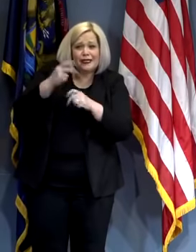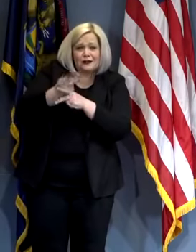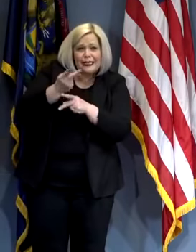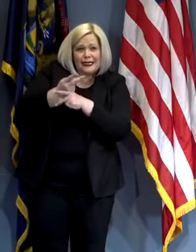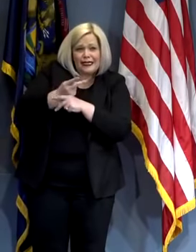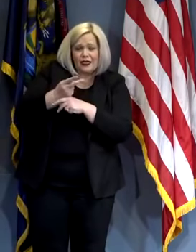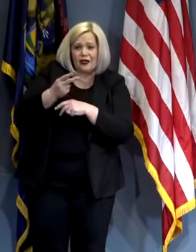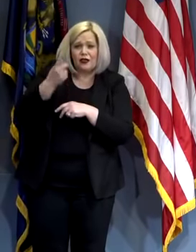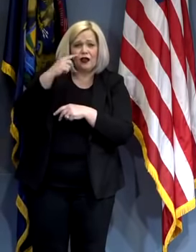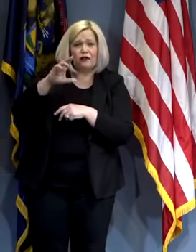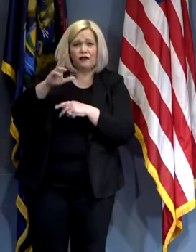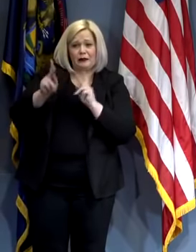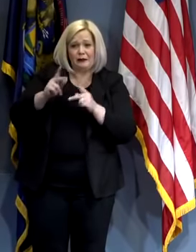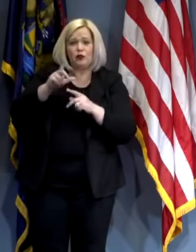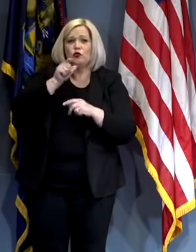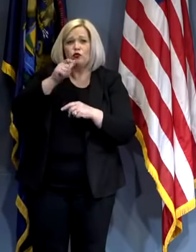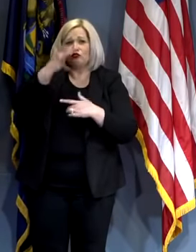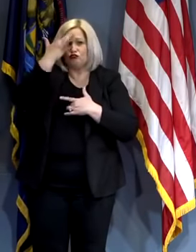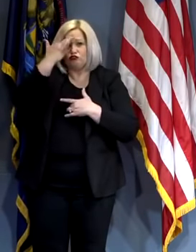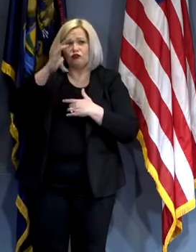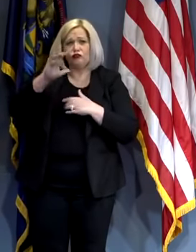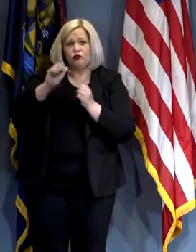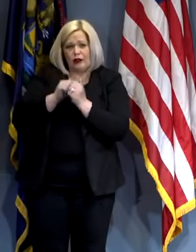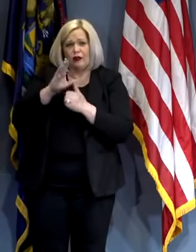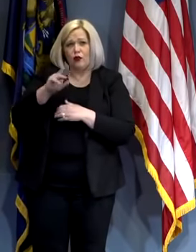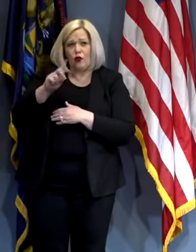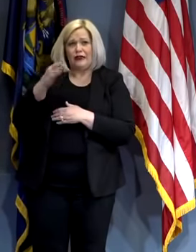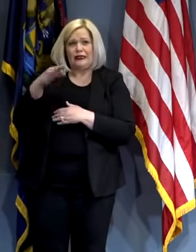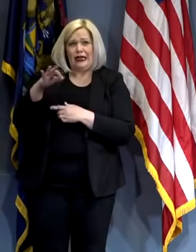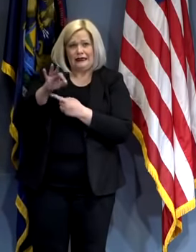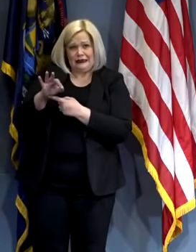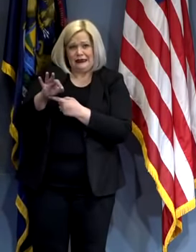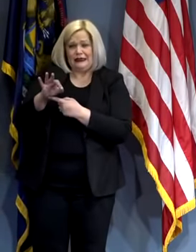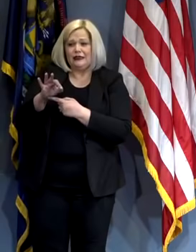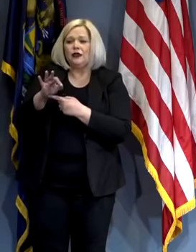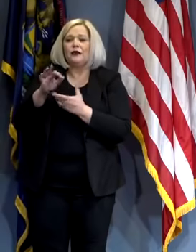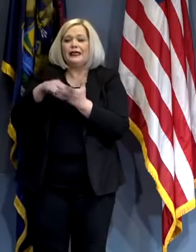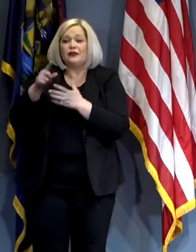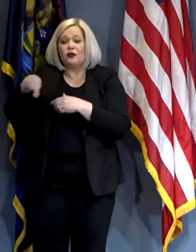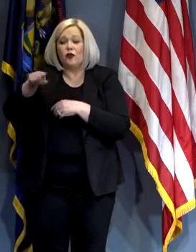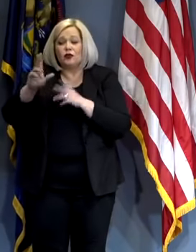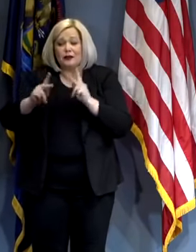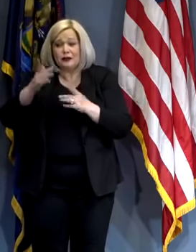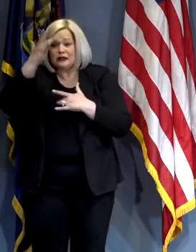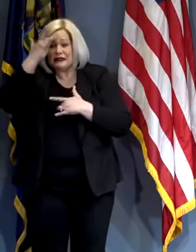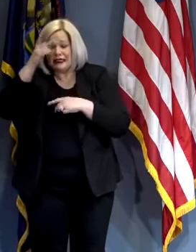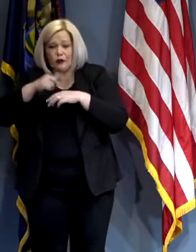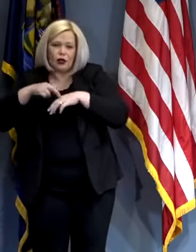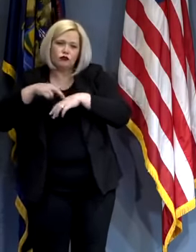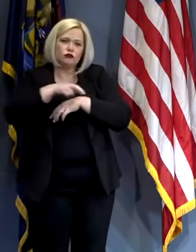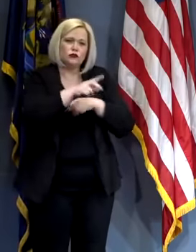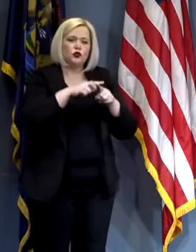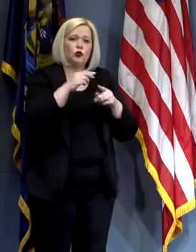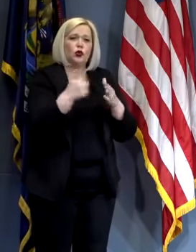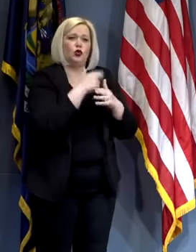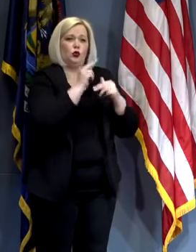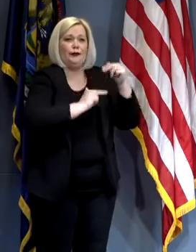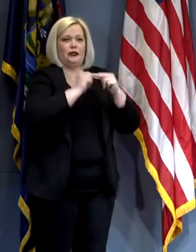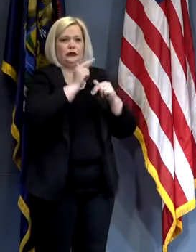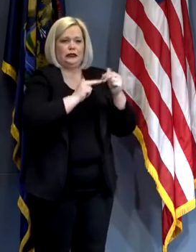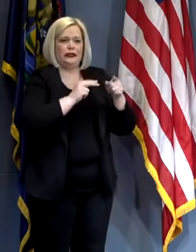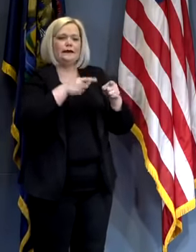regional hubs. So these are places that have the infrastructure and the PPE in place to safely care for nursing home residents who have been